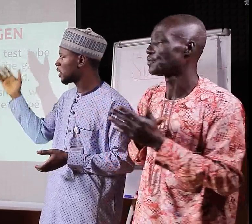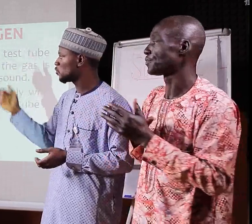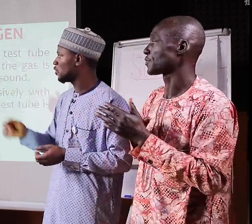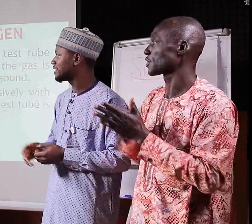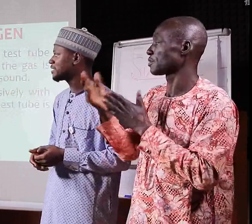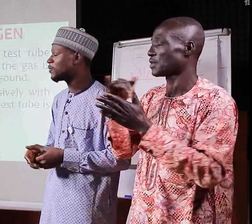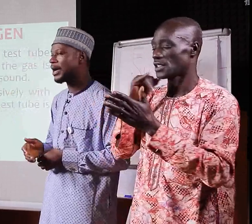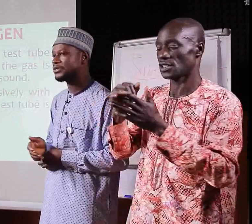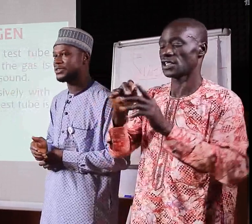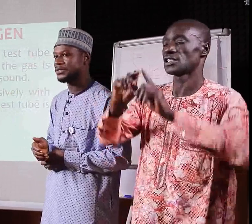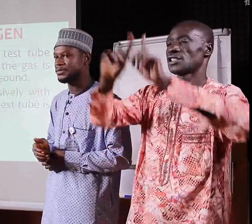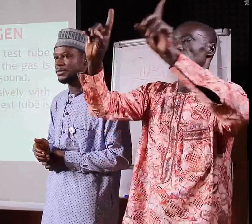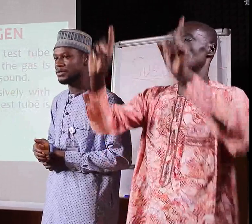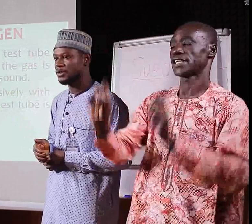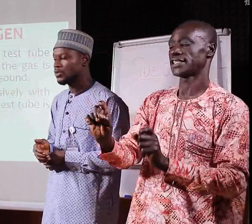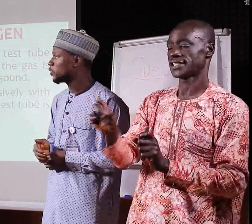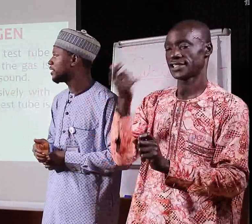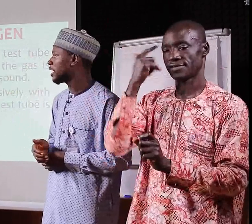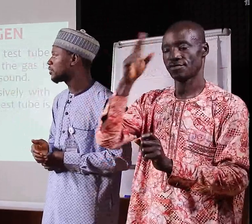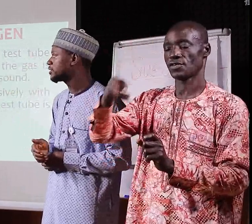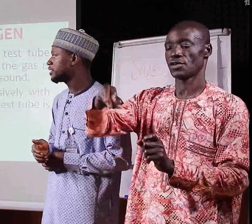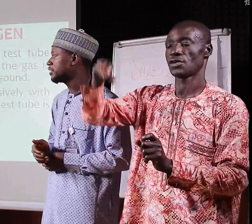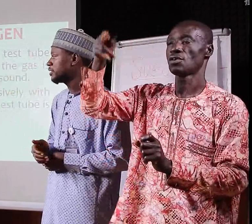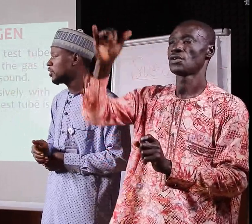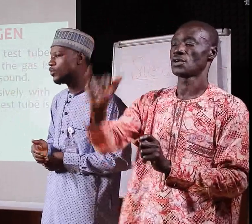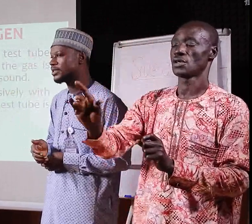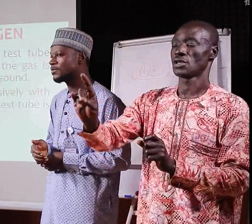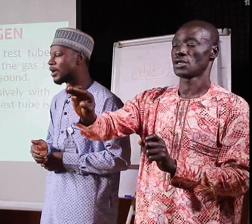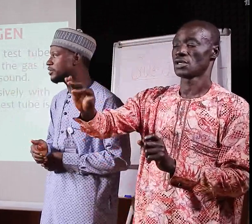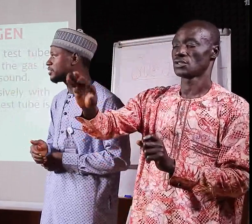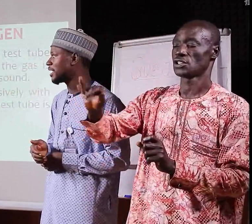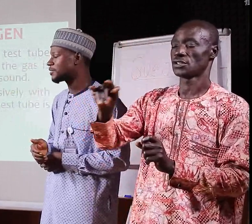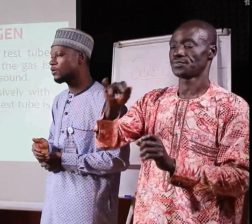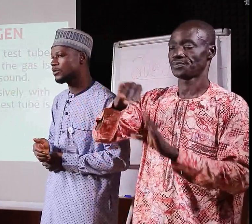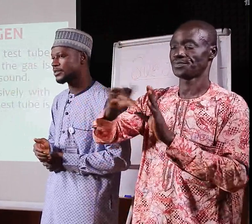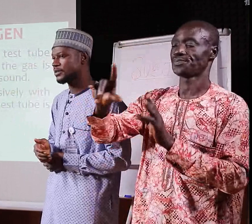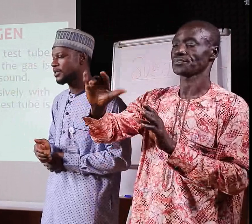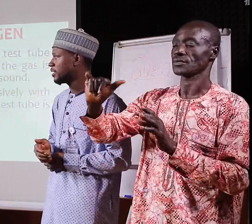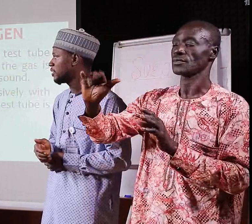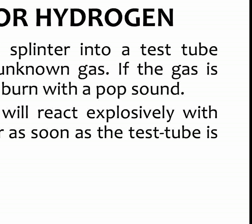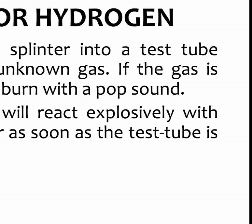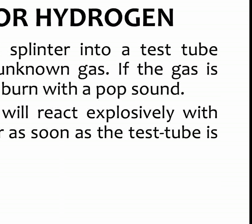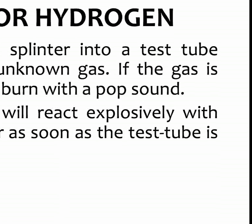us to what we call test for hydrogen. So in the laboratory, we test for hydrogen as follows.